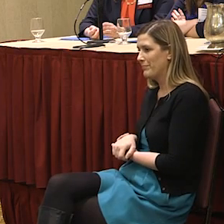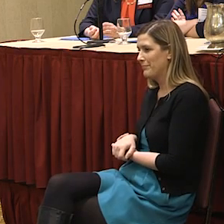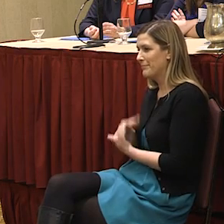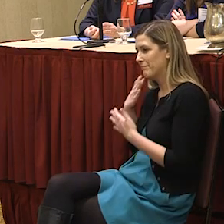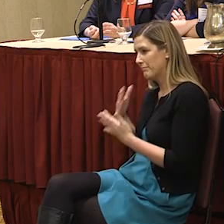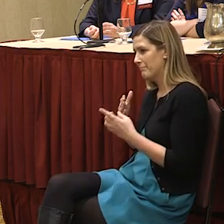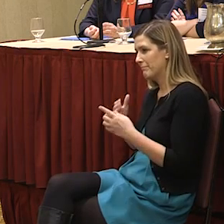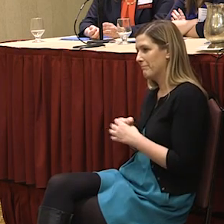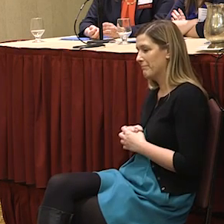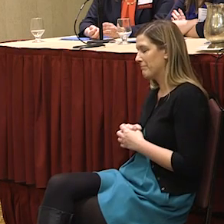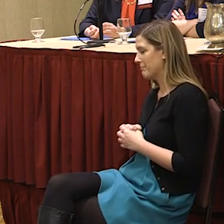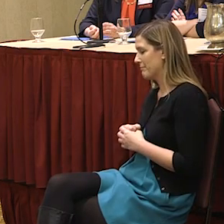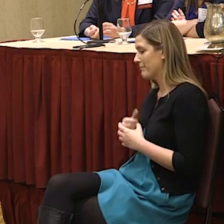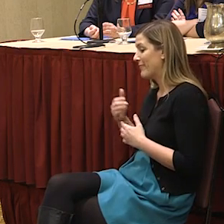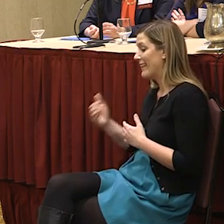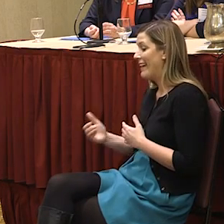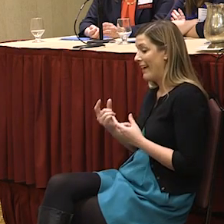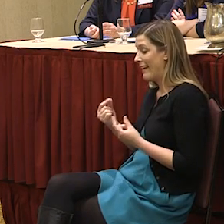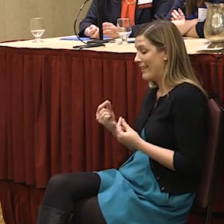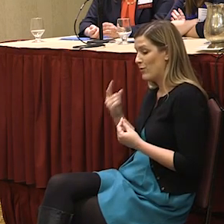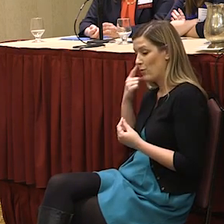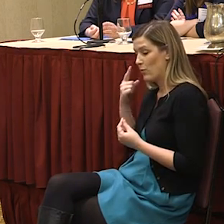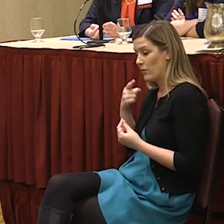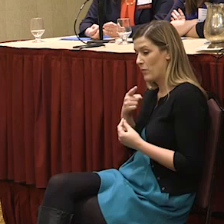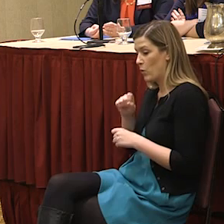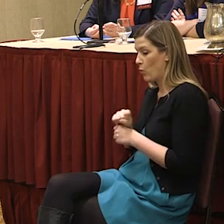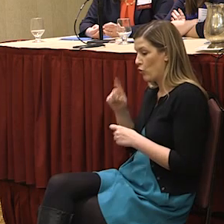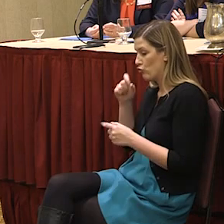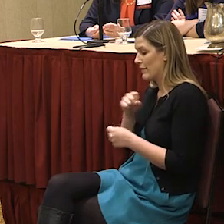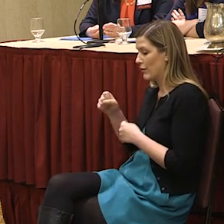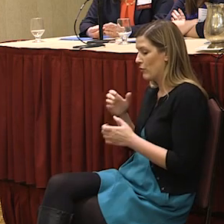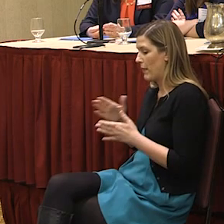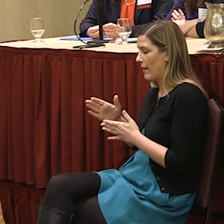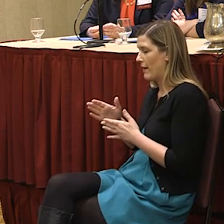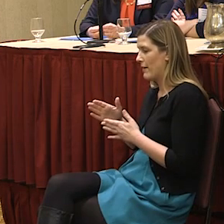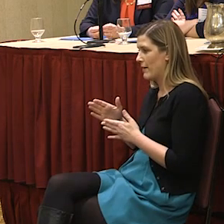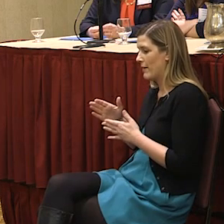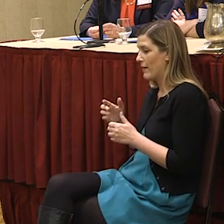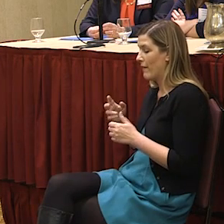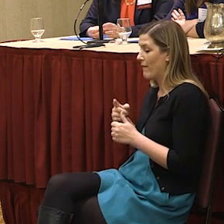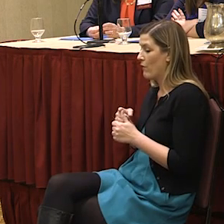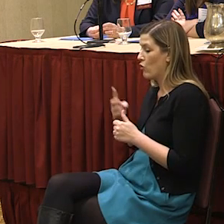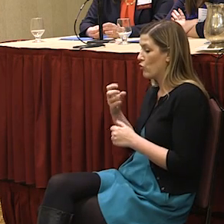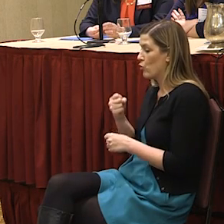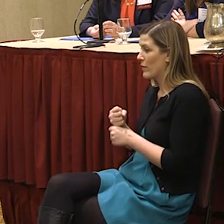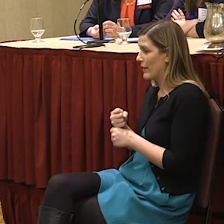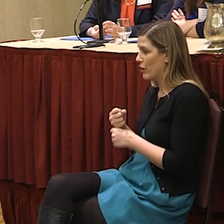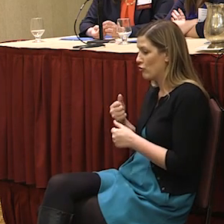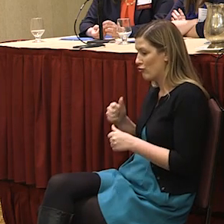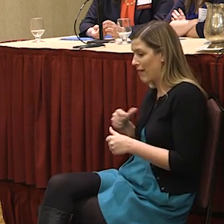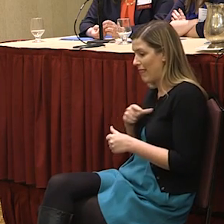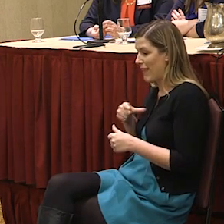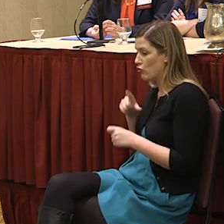Thank you, Amber. Our next steps for the commission is working on their strategic plan. So the first 2 years was basically to get this